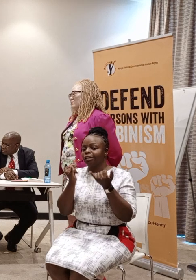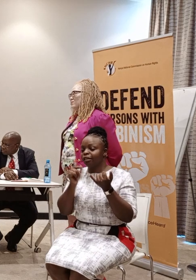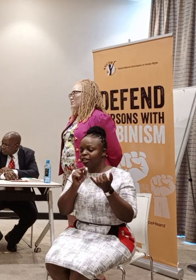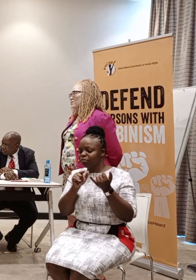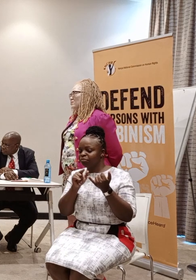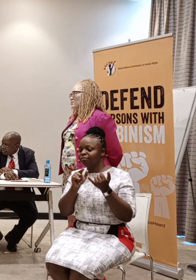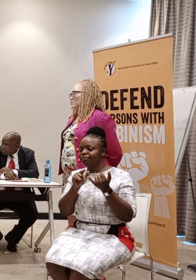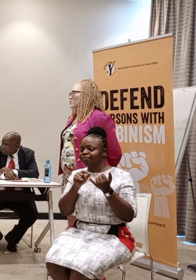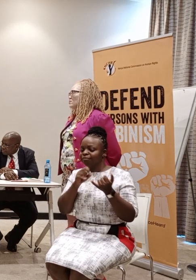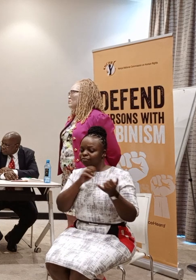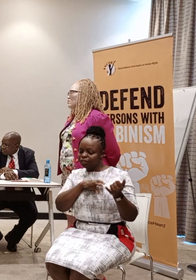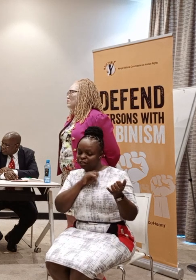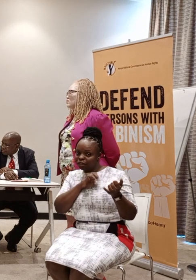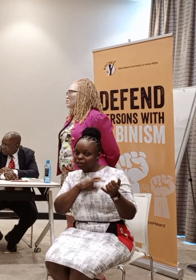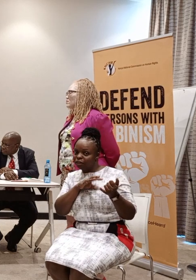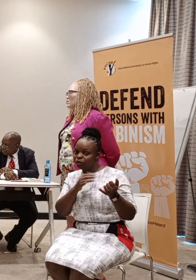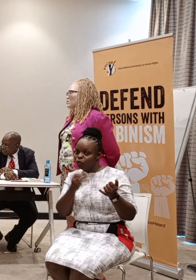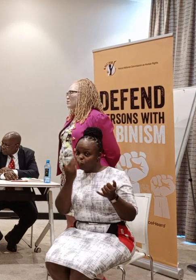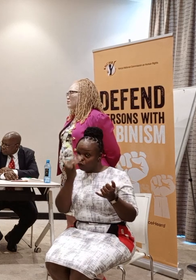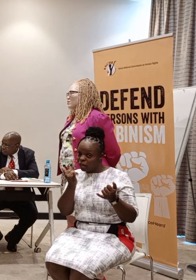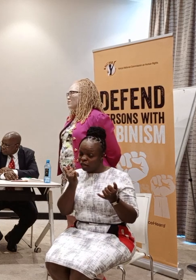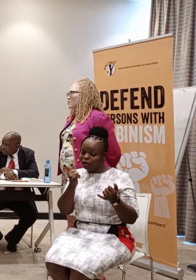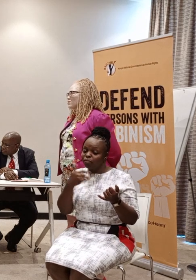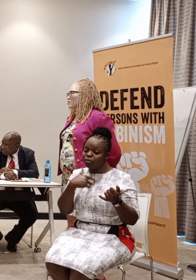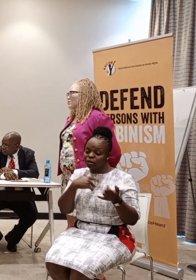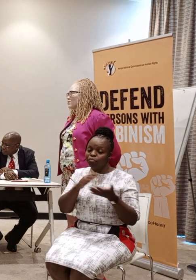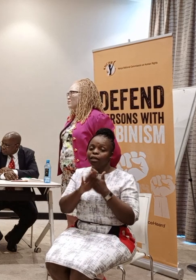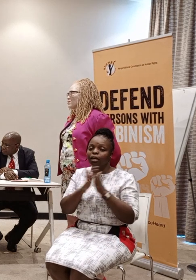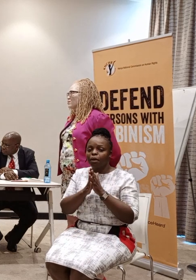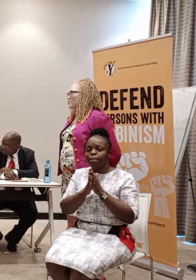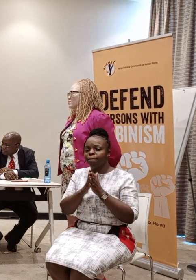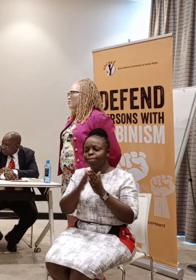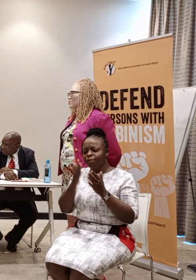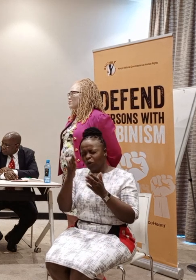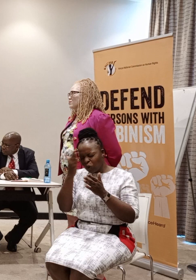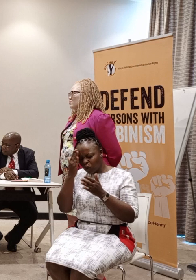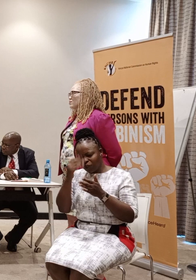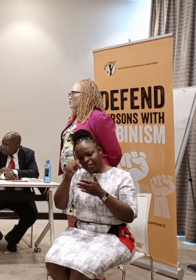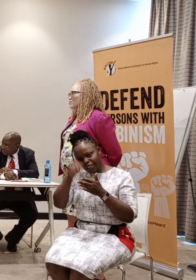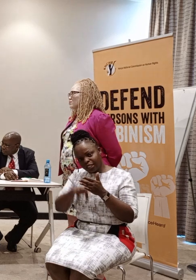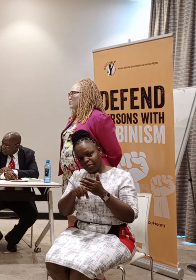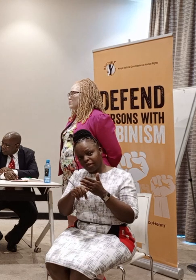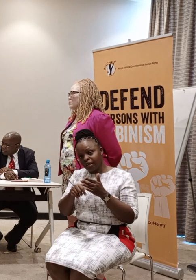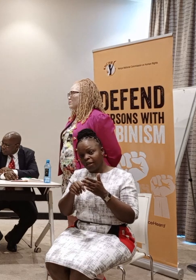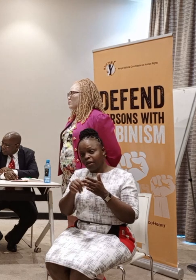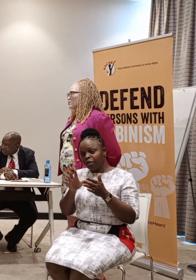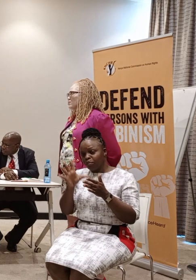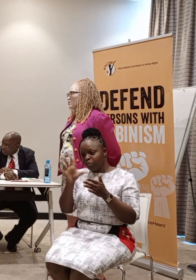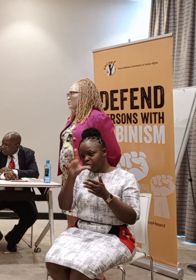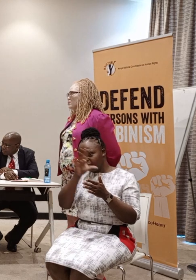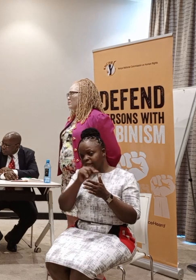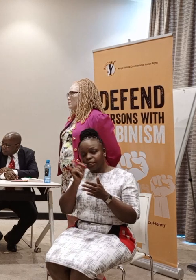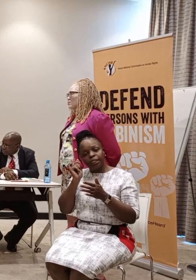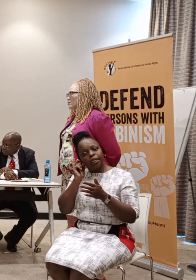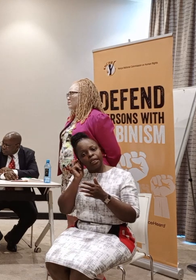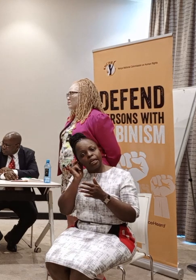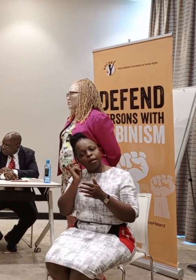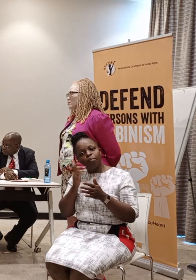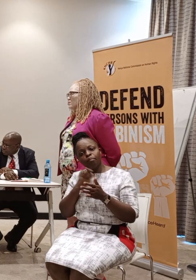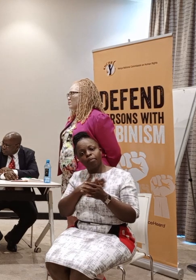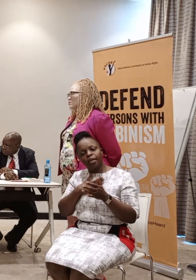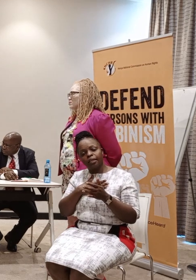popularity. And then they missed my ear was torn. They missed my